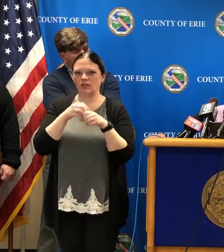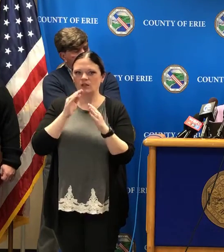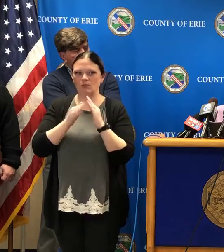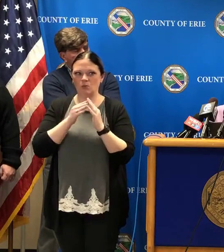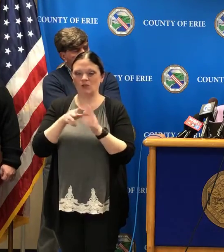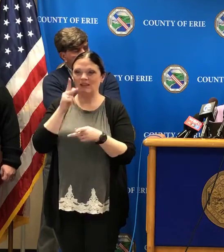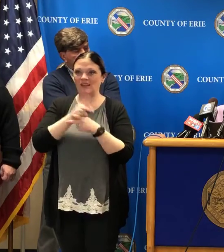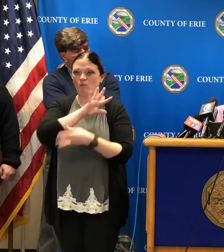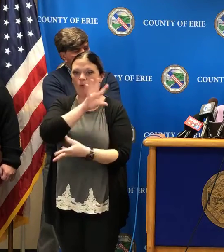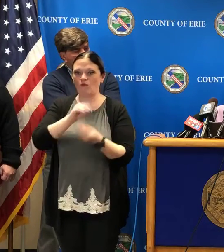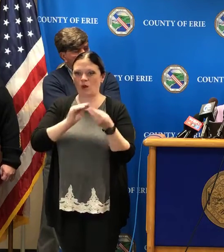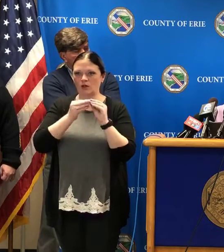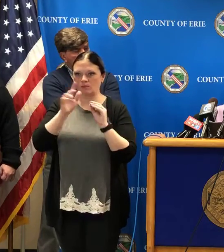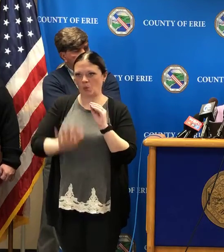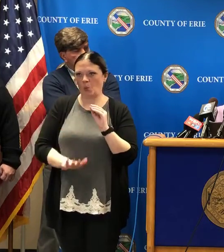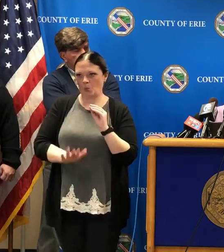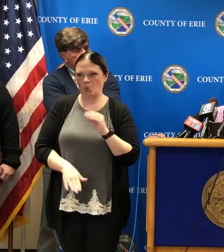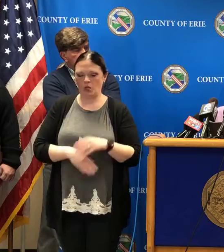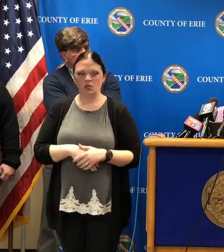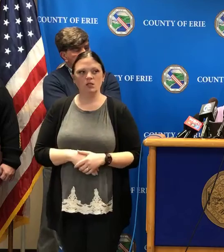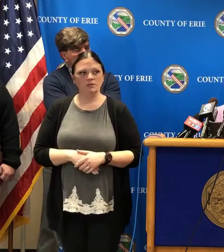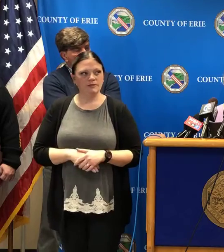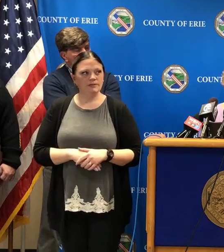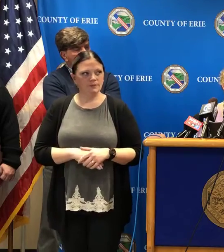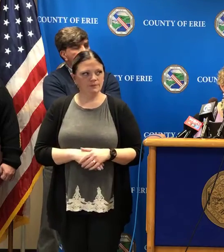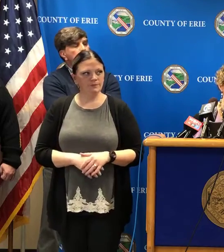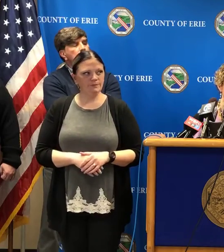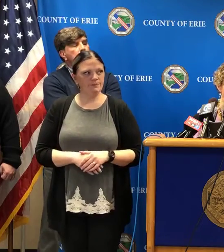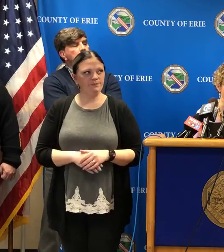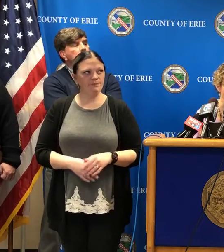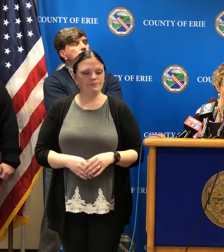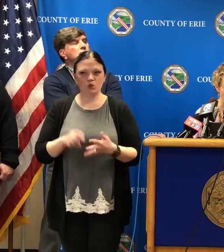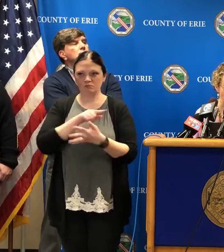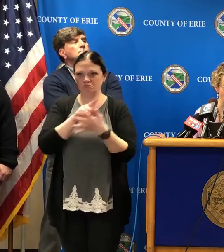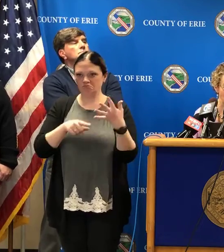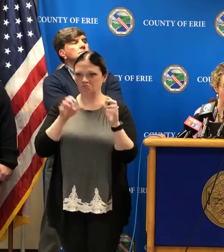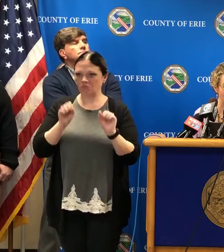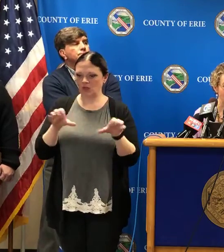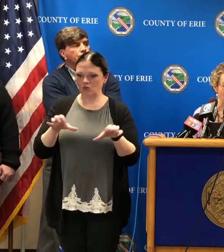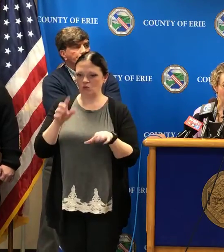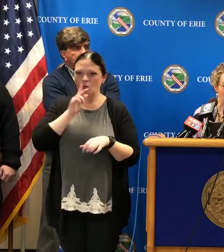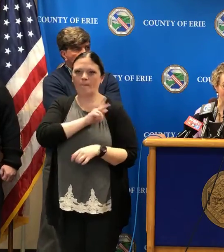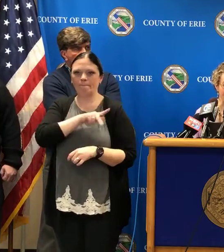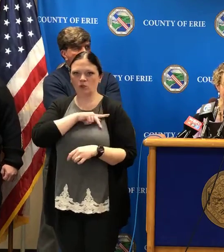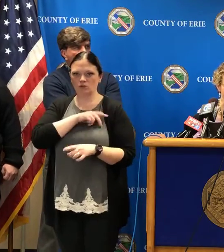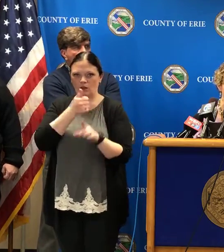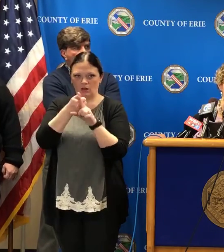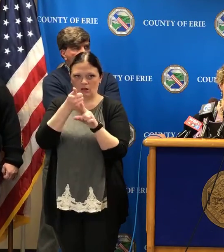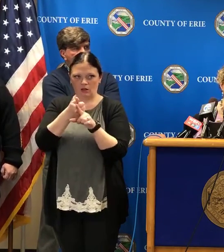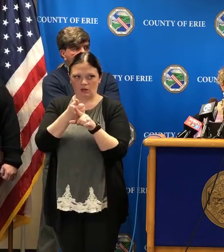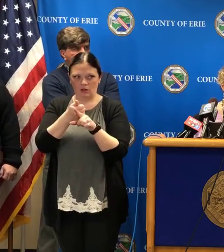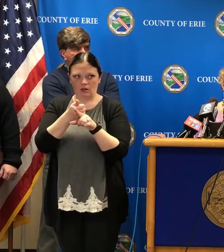keep our overall numbers low. So there are things that we can do on a personal level,